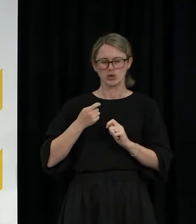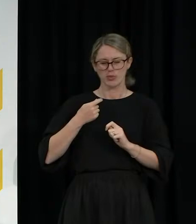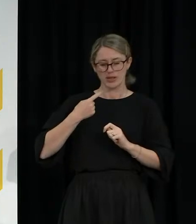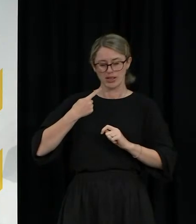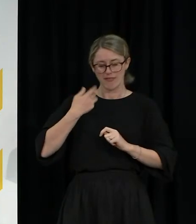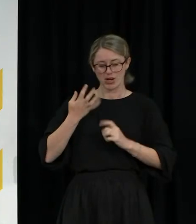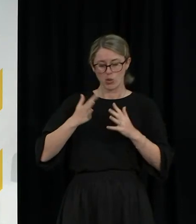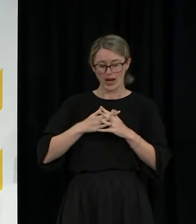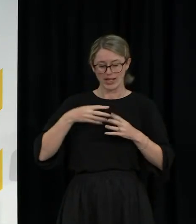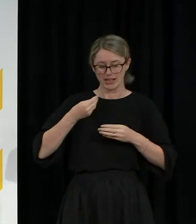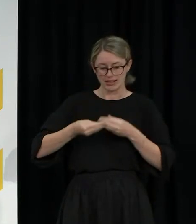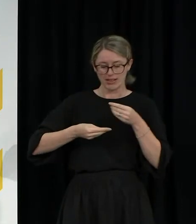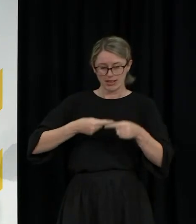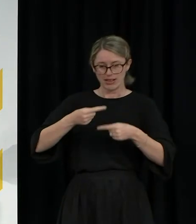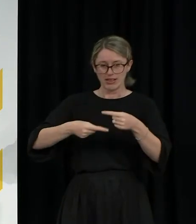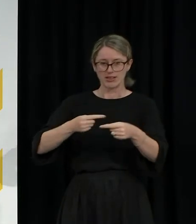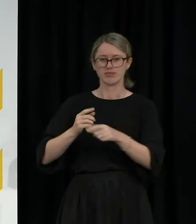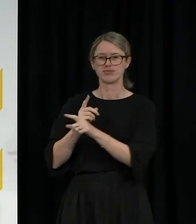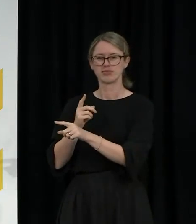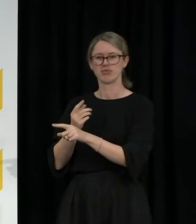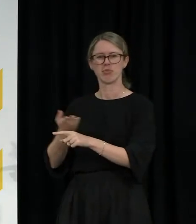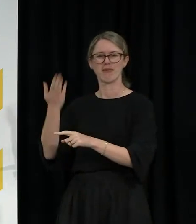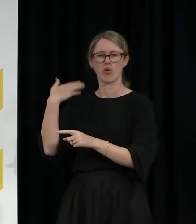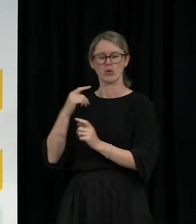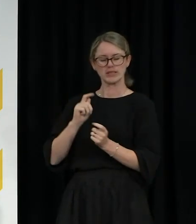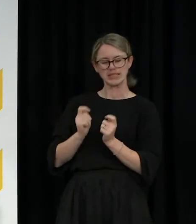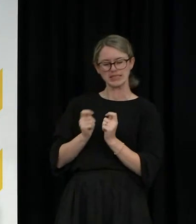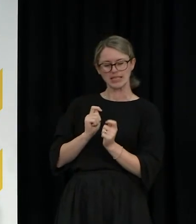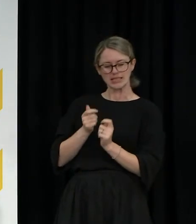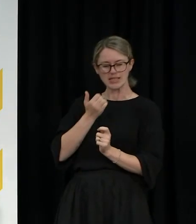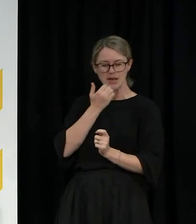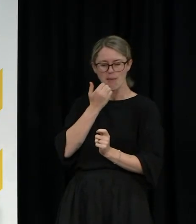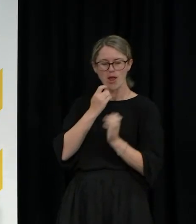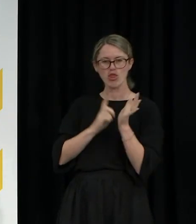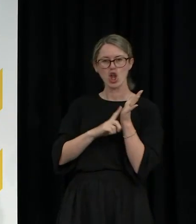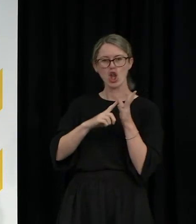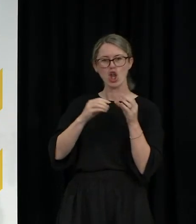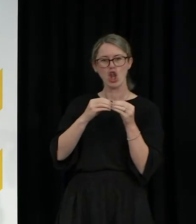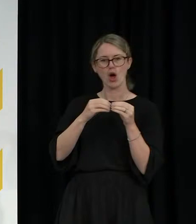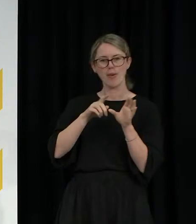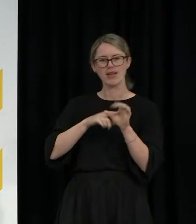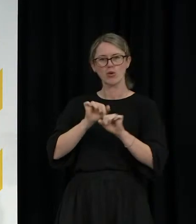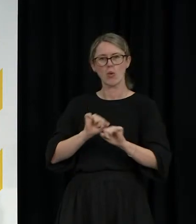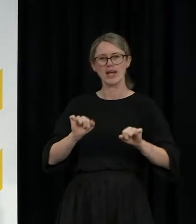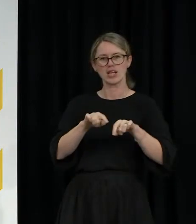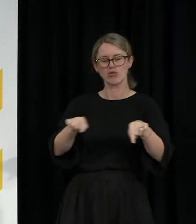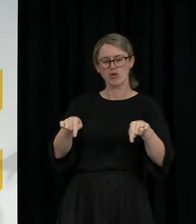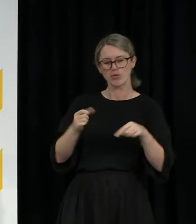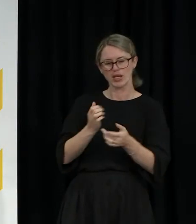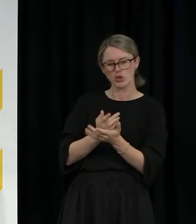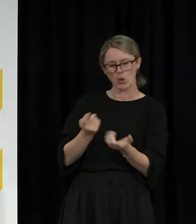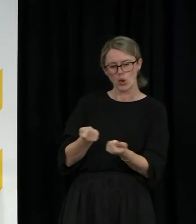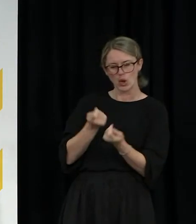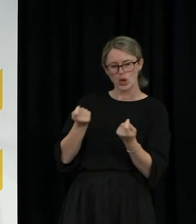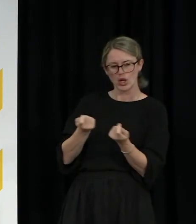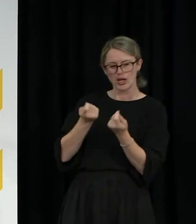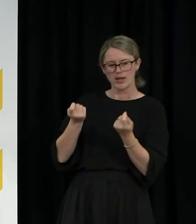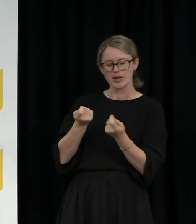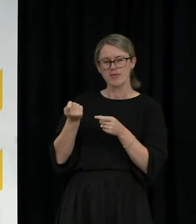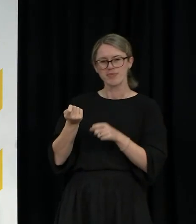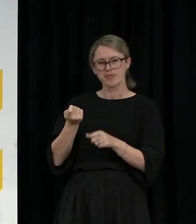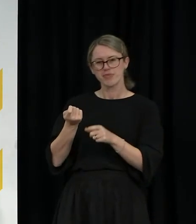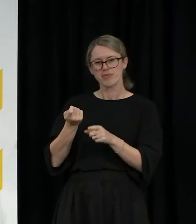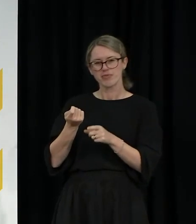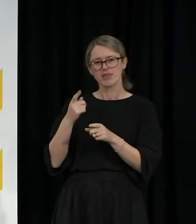Or? I think it just began, I think it was merely just testing the lobby the first time to make sure that it worked. And obviously